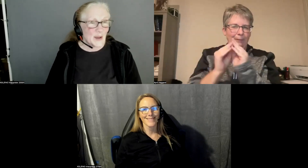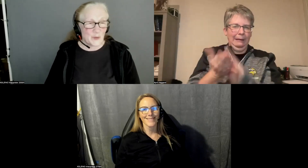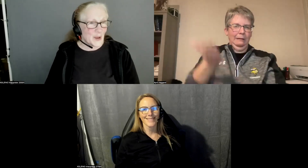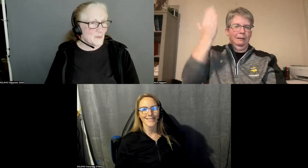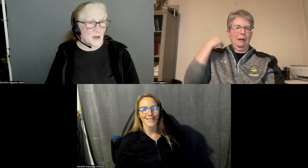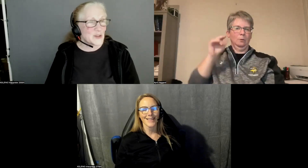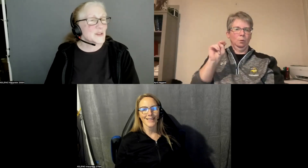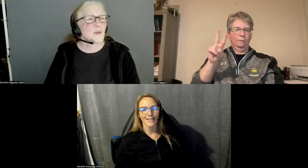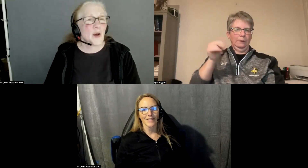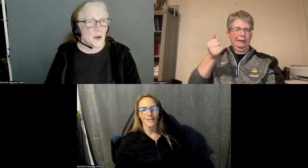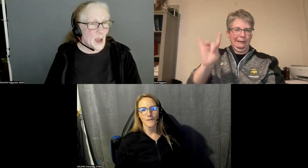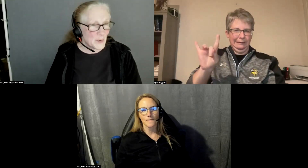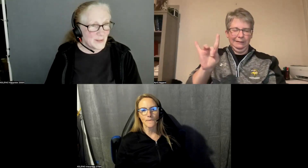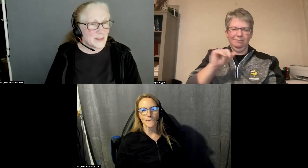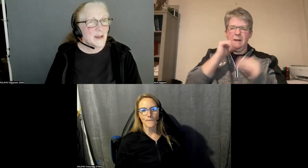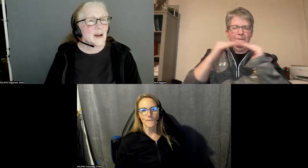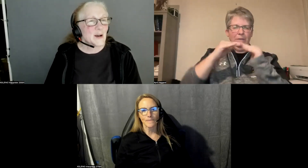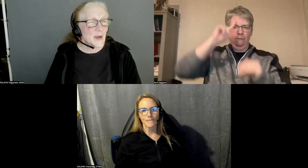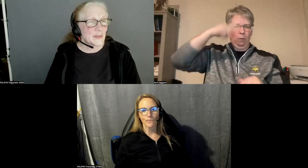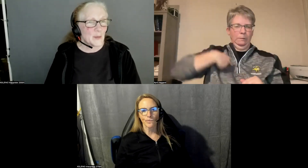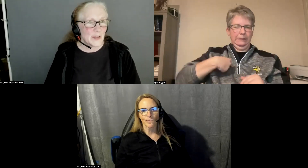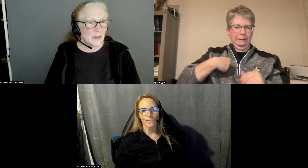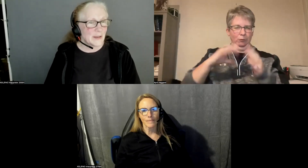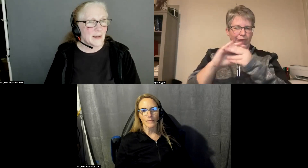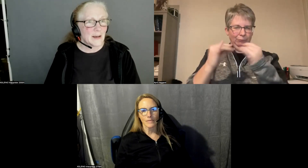so I don't have much to say about what happened at that meeting.